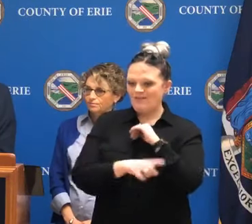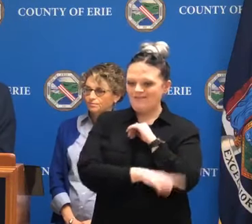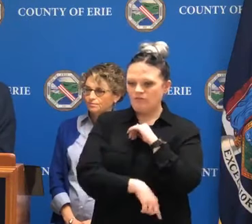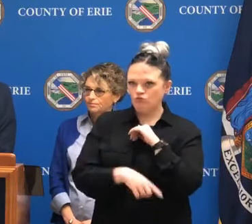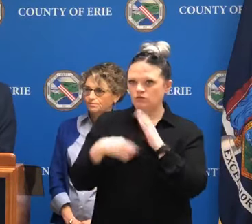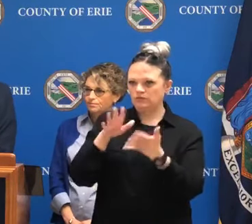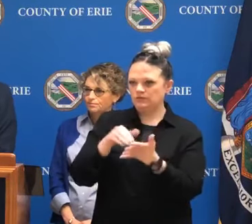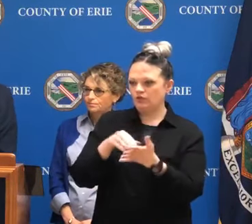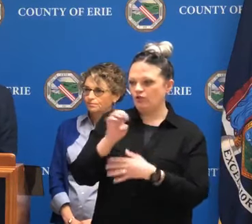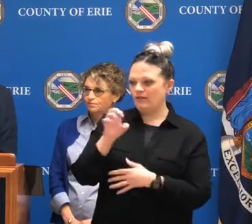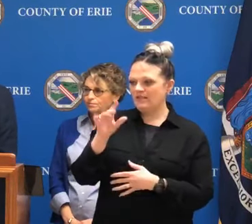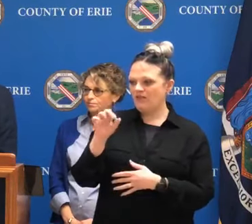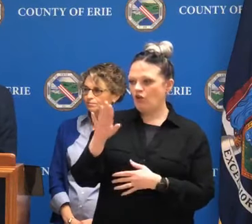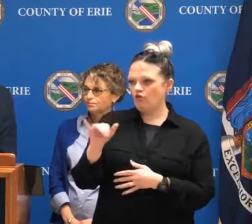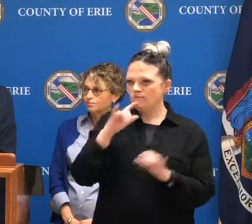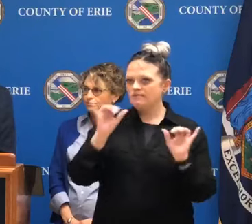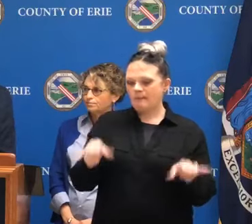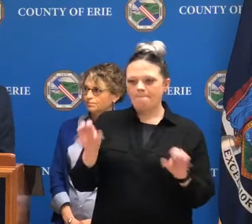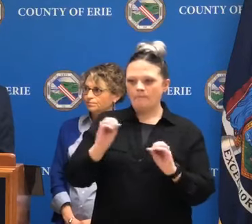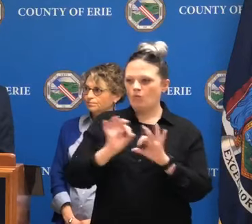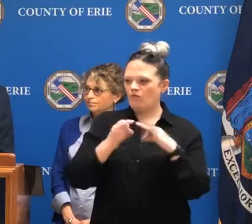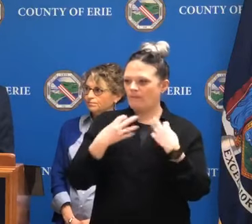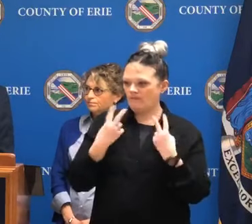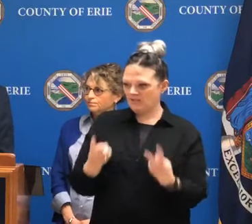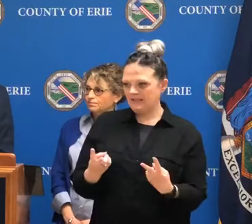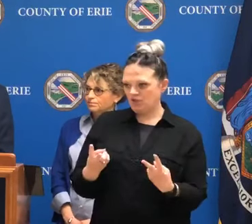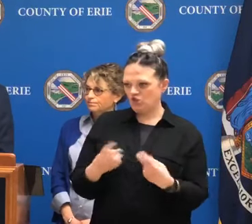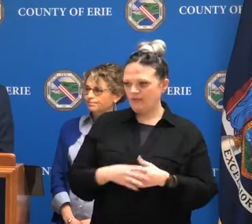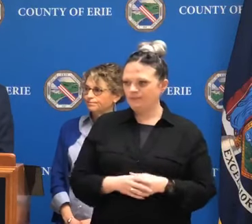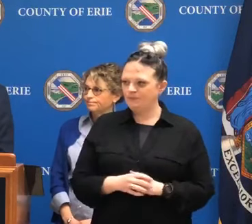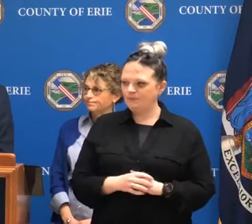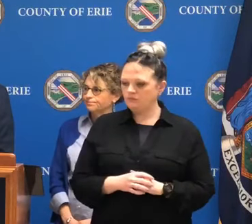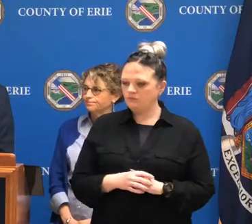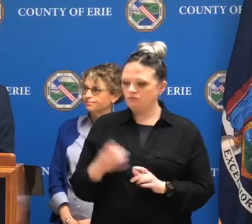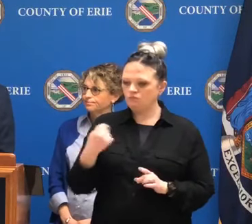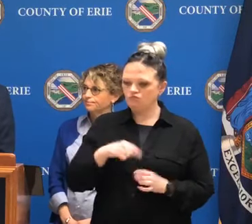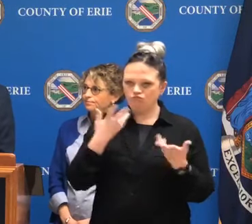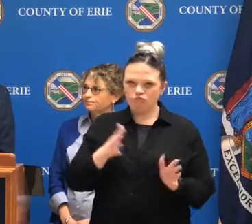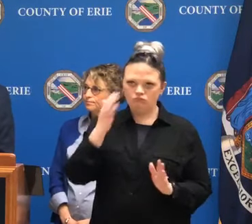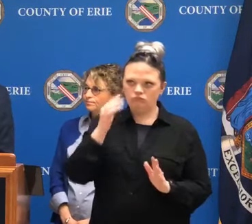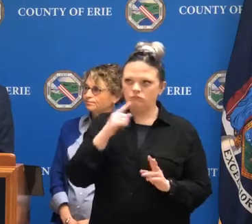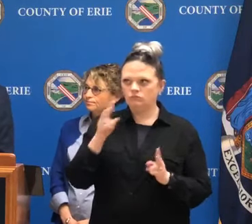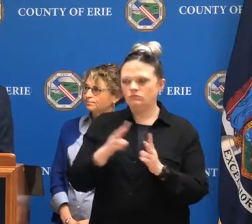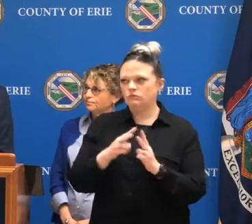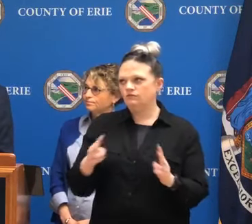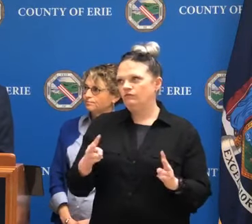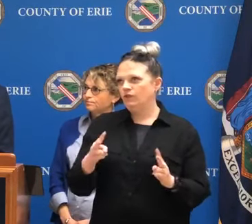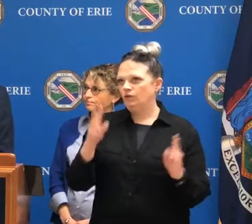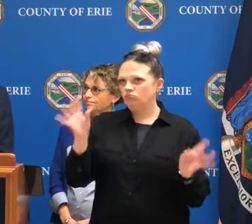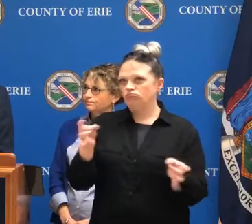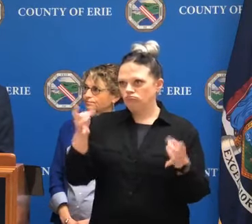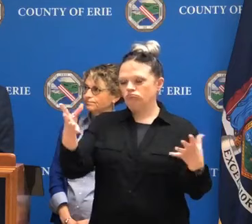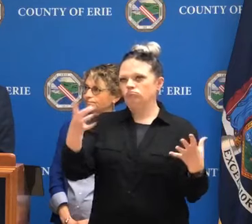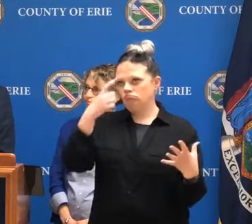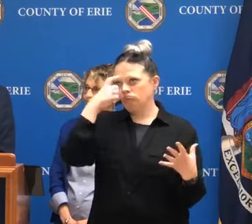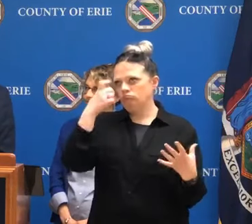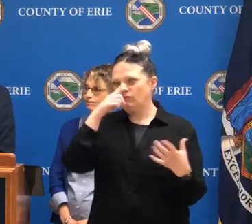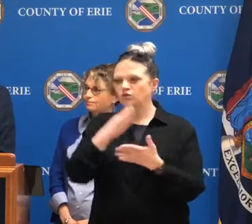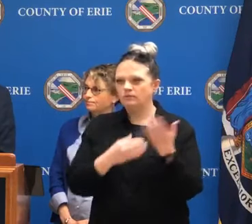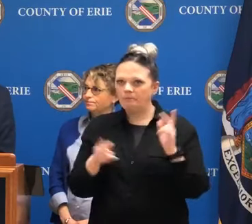is in same. There is no family visitation. We know that this is very traumatic for some because we